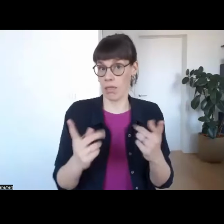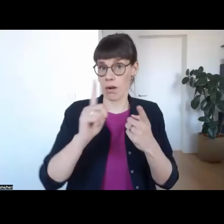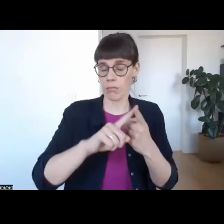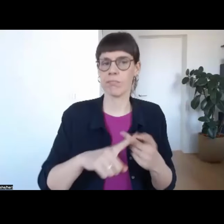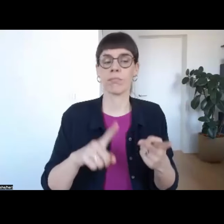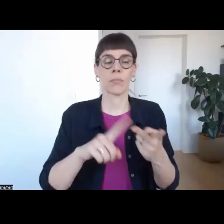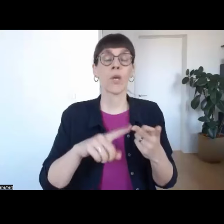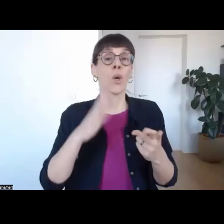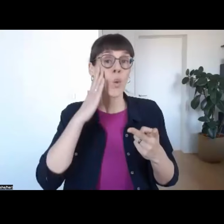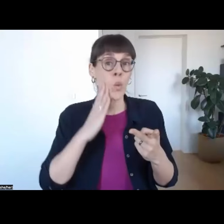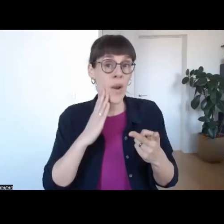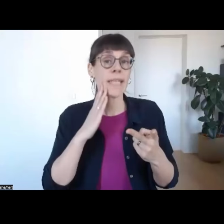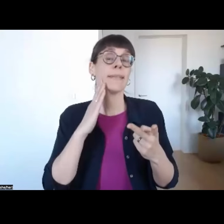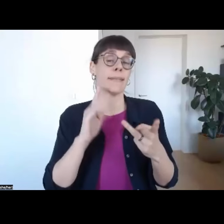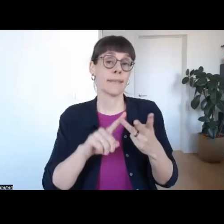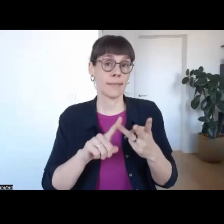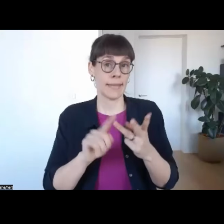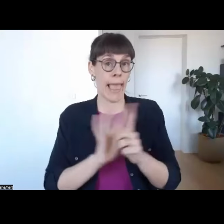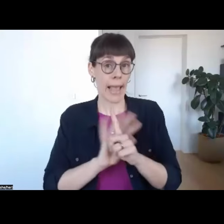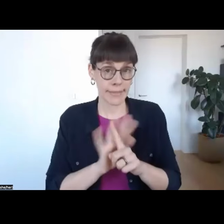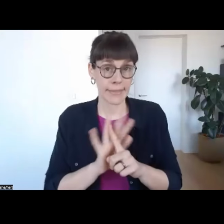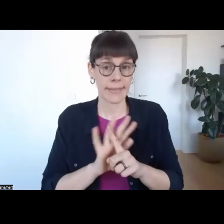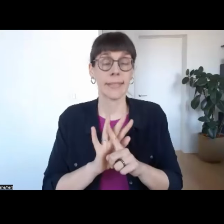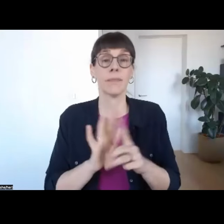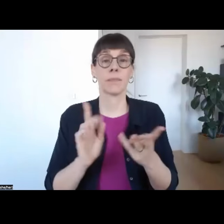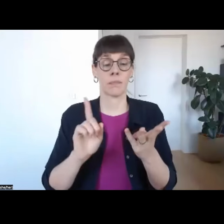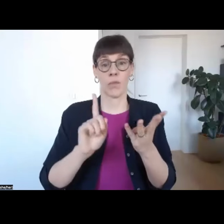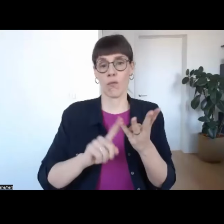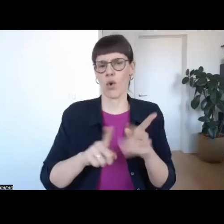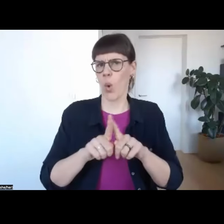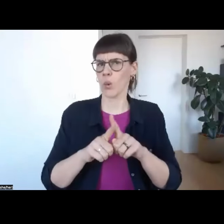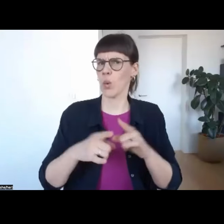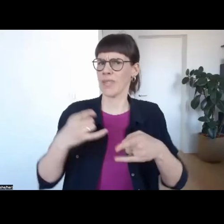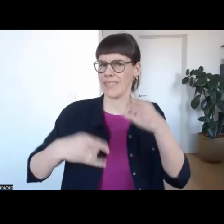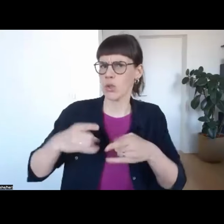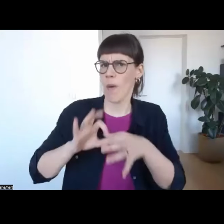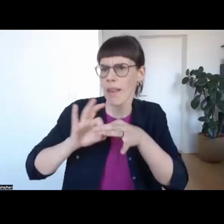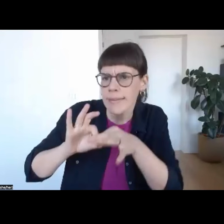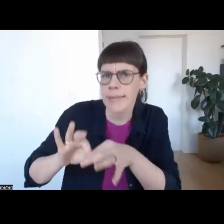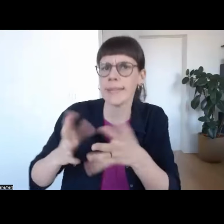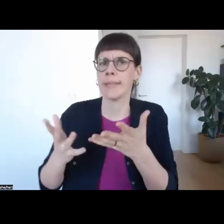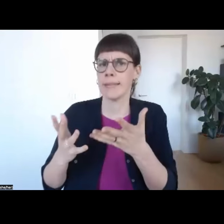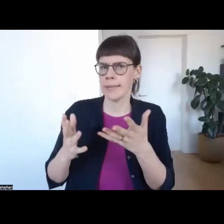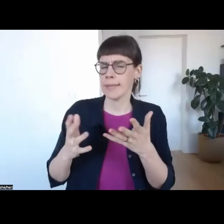what I feel has been quite important is gender, but also ethnicity.